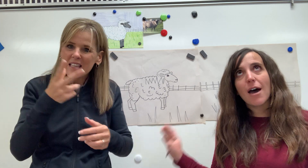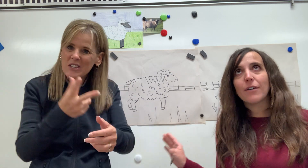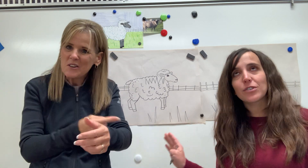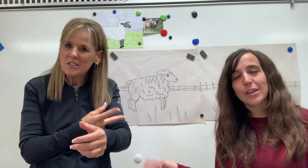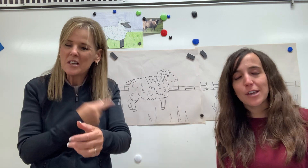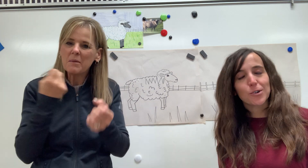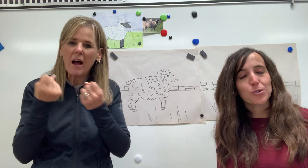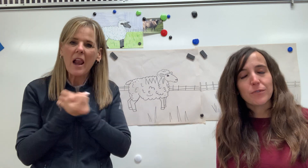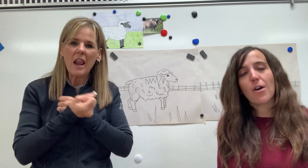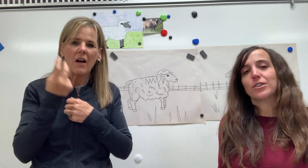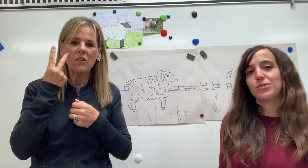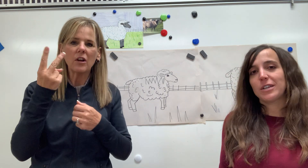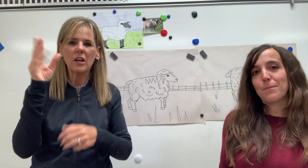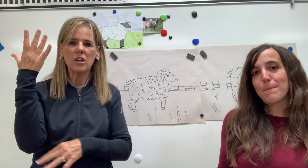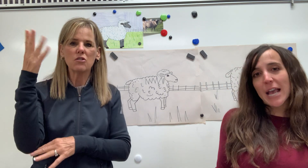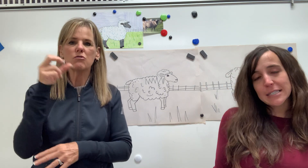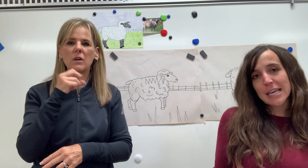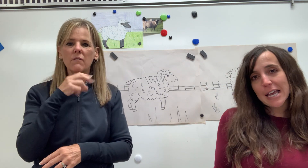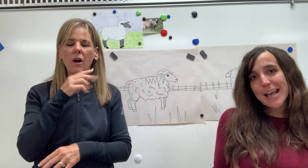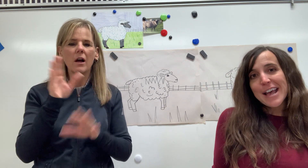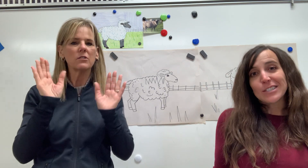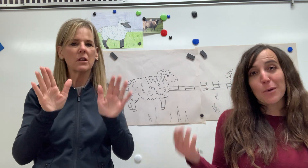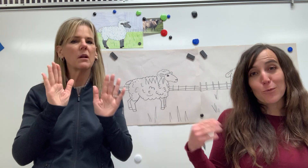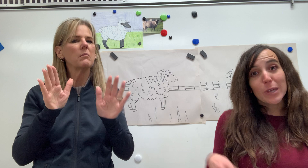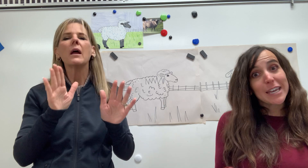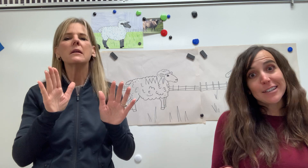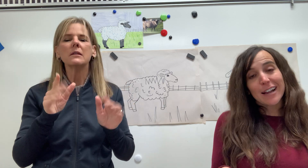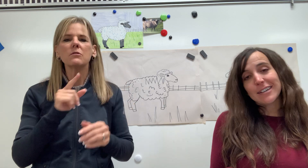loved looking at your tree frogs. You did amazing. So I'm really excited to see